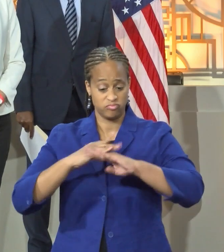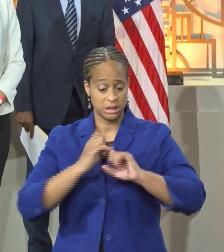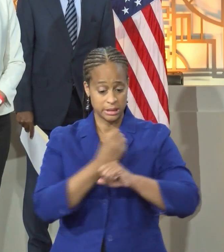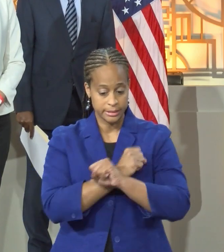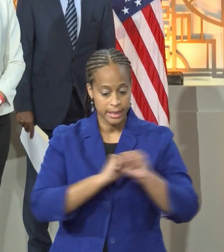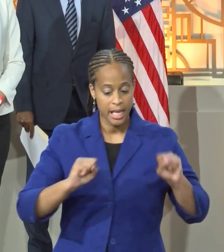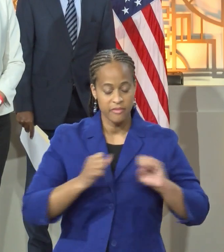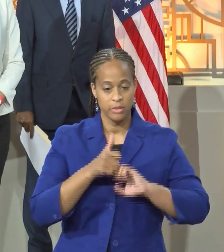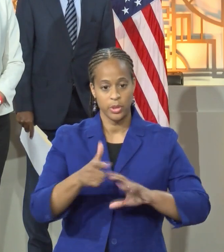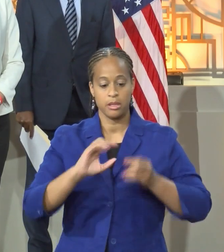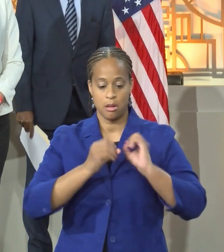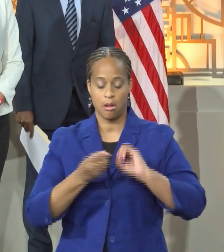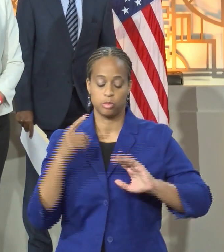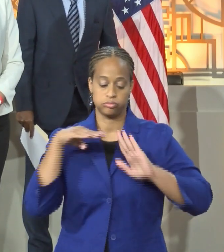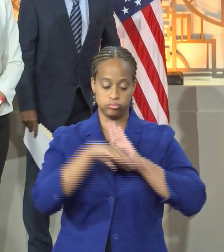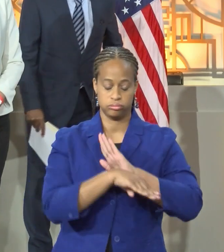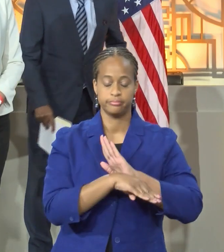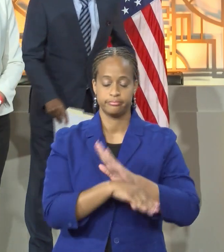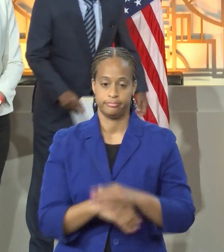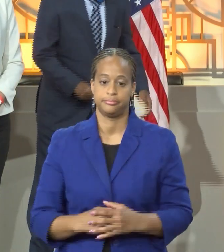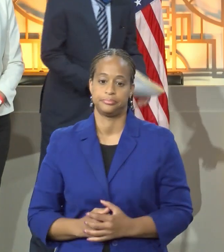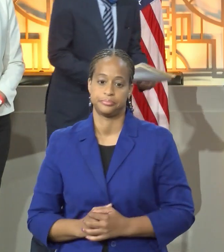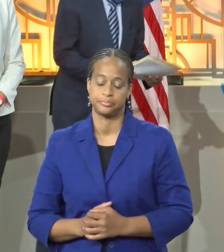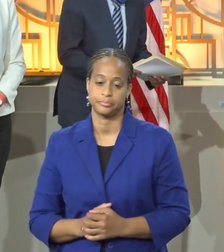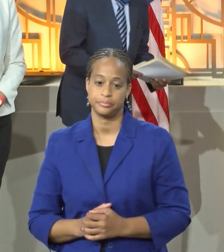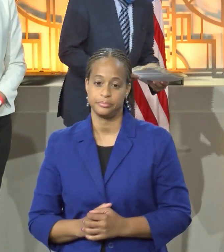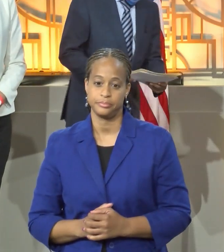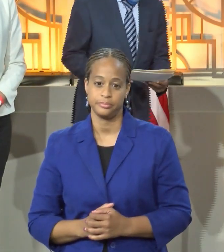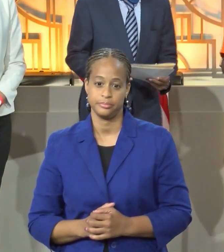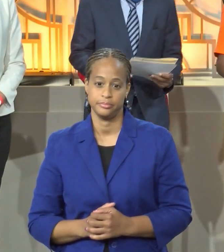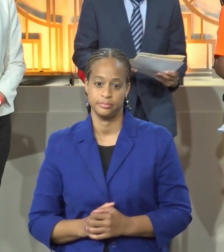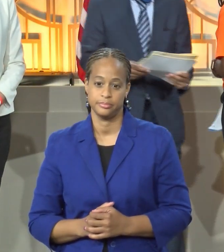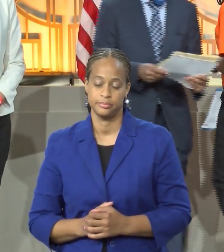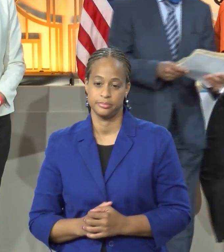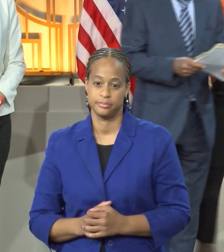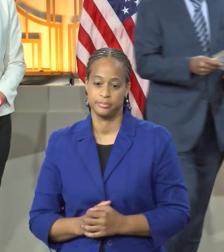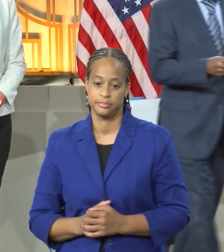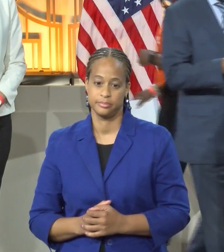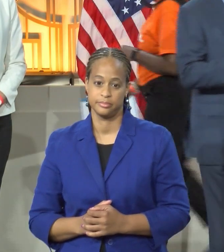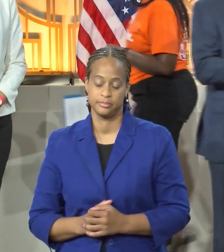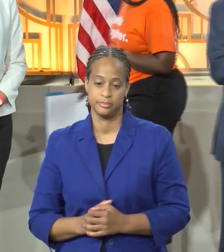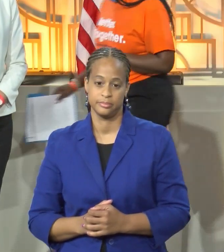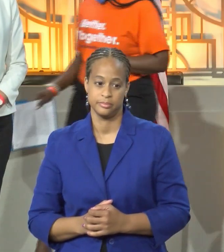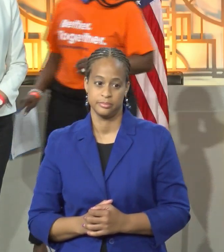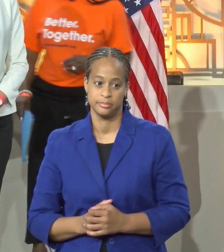and to bring our numbers down.